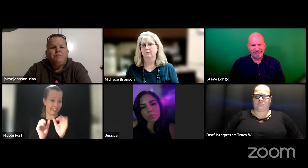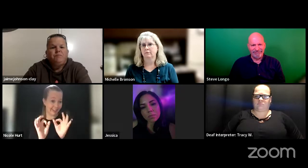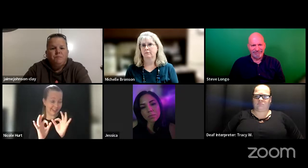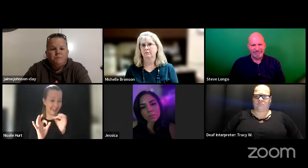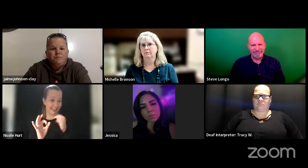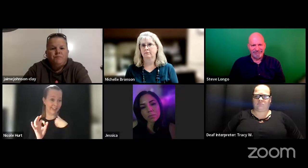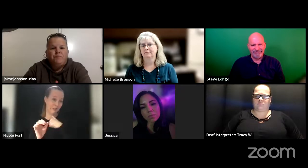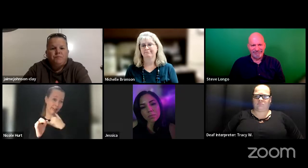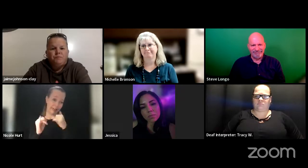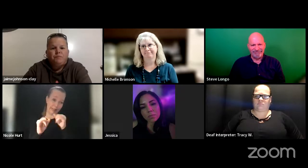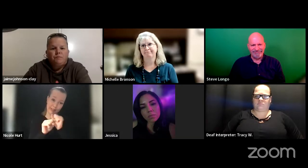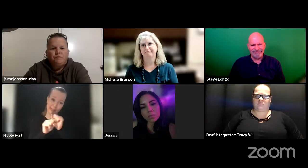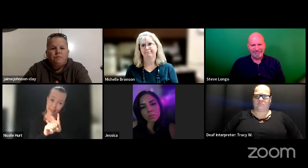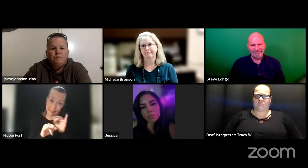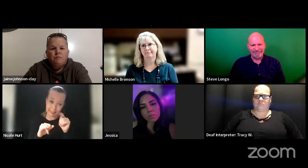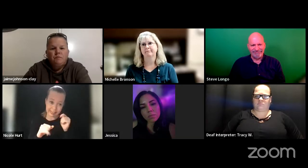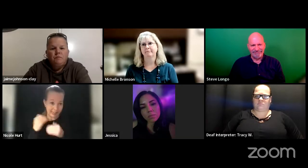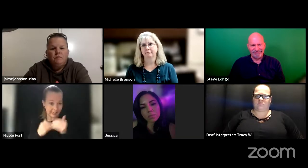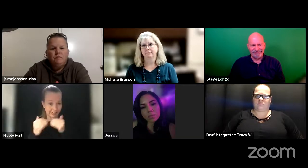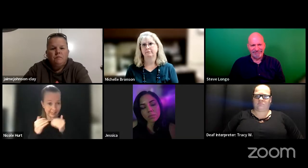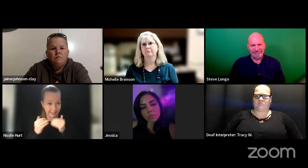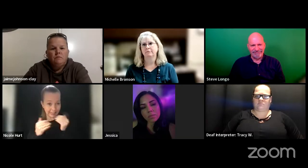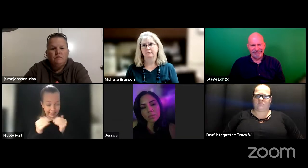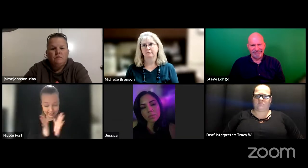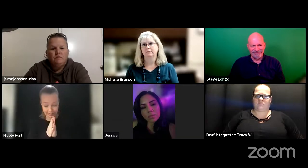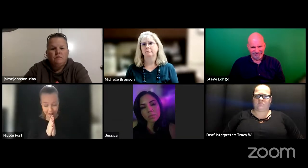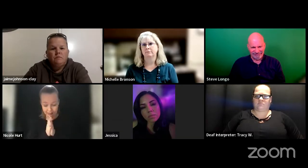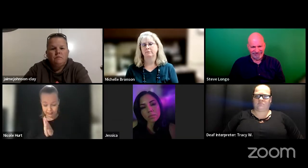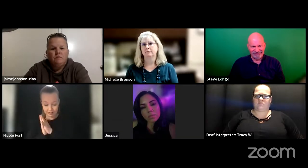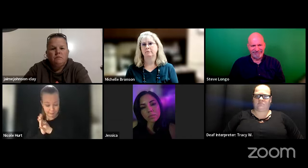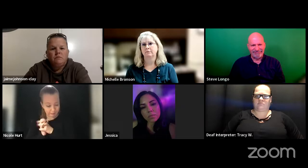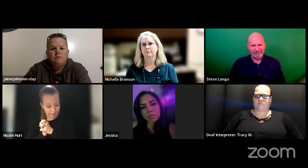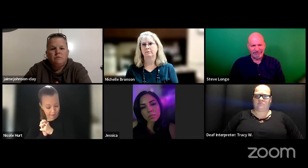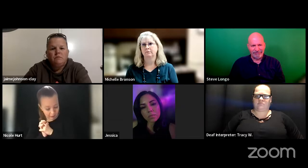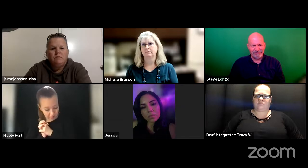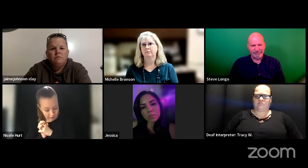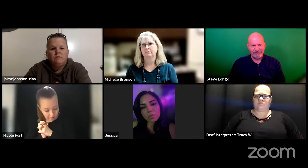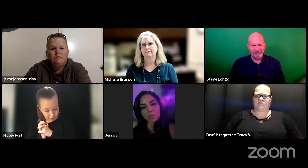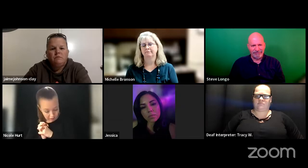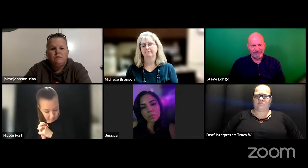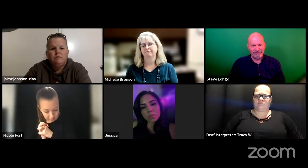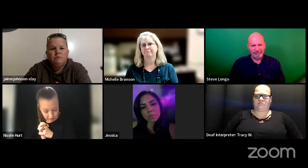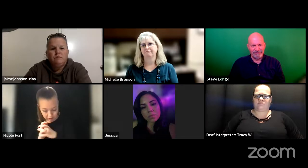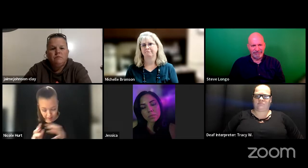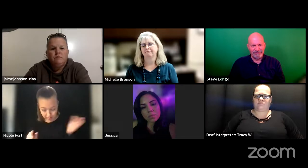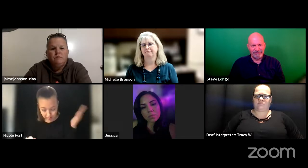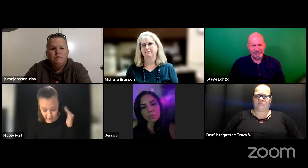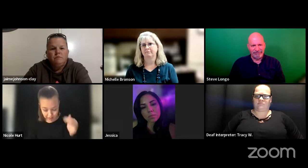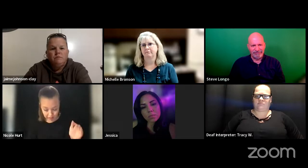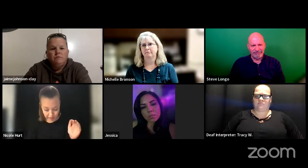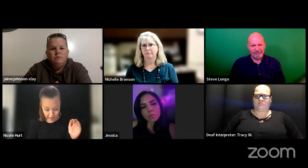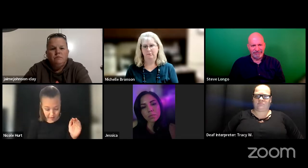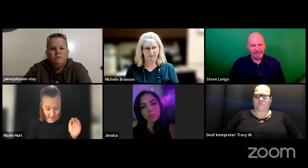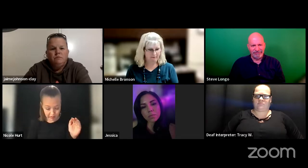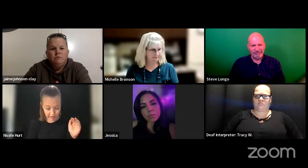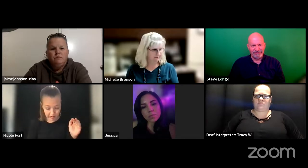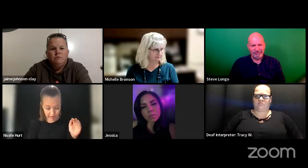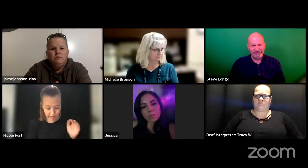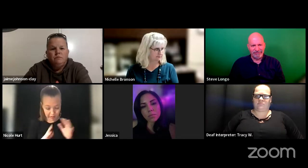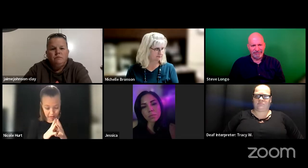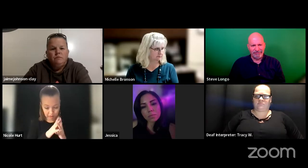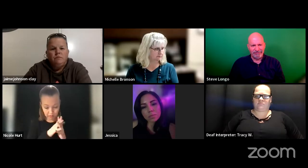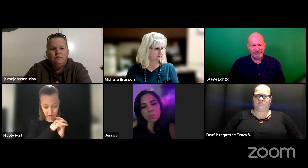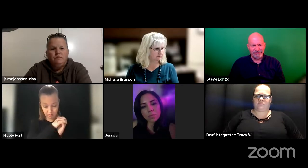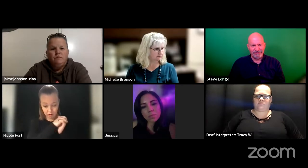and get them approved at our next meeting. That is our goal. We'll be working tirelessly towards that